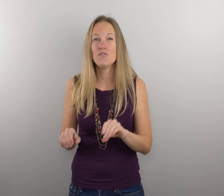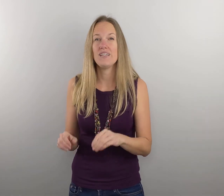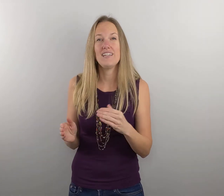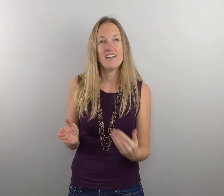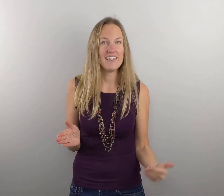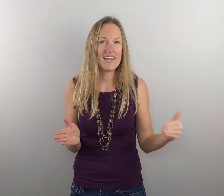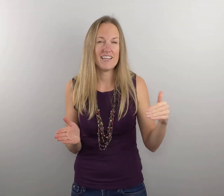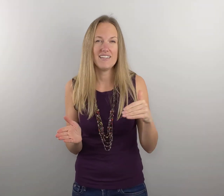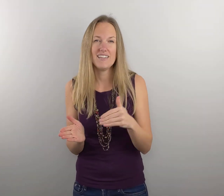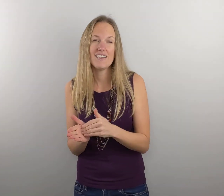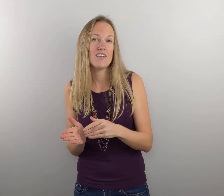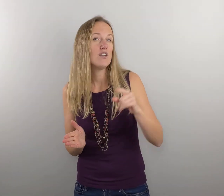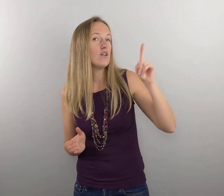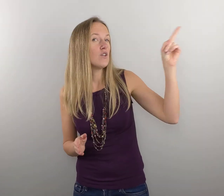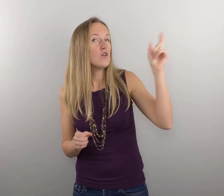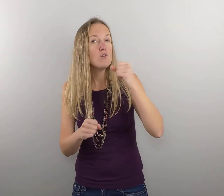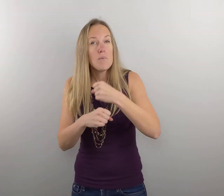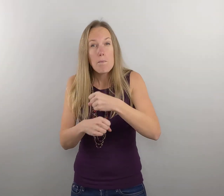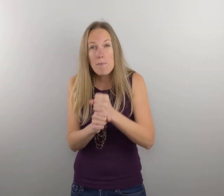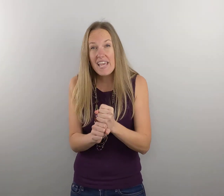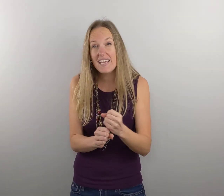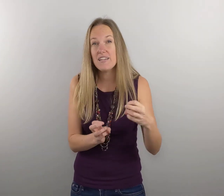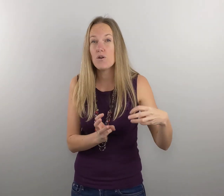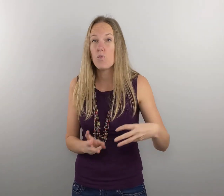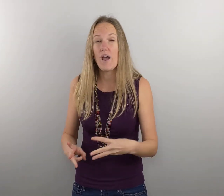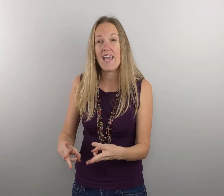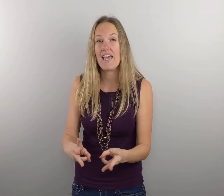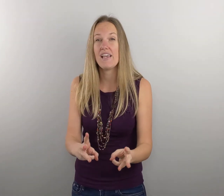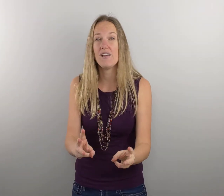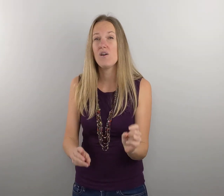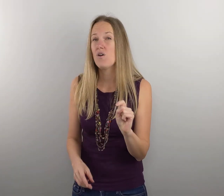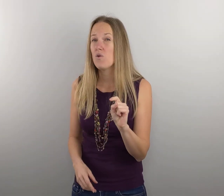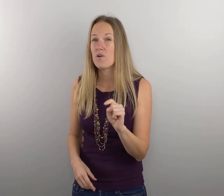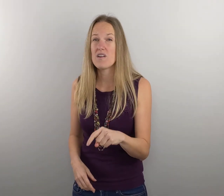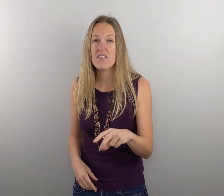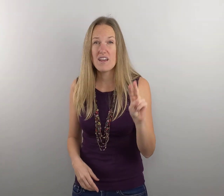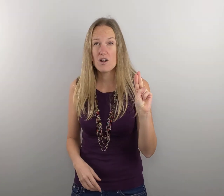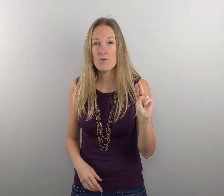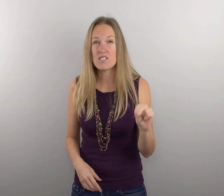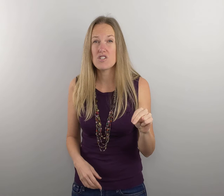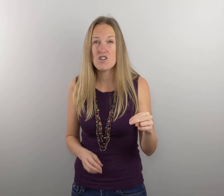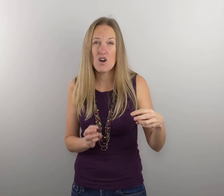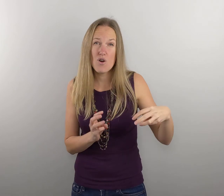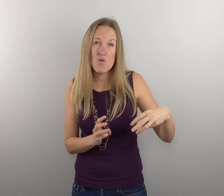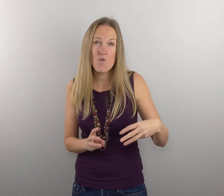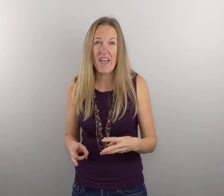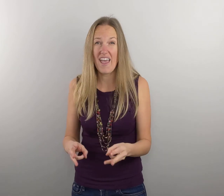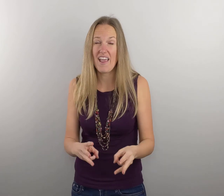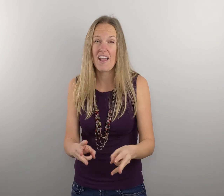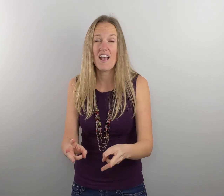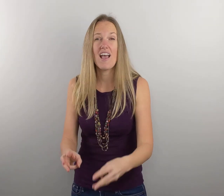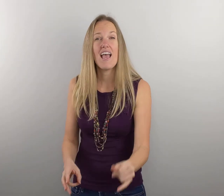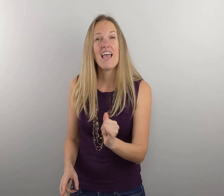it again. You made a way where there was no way,